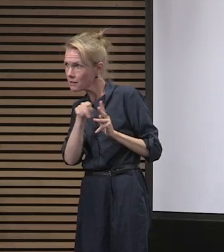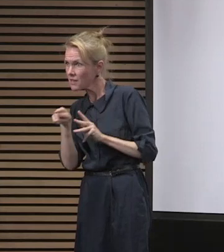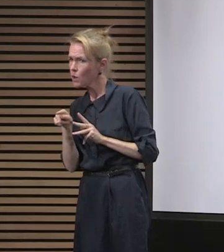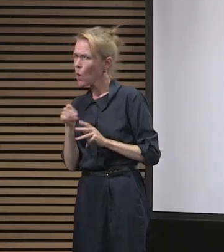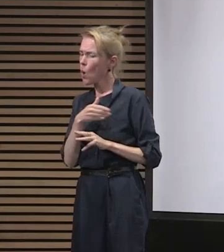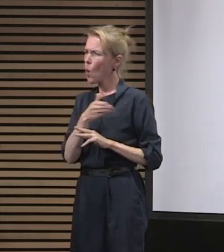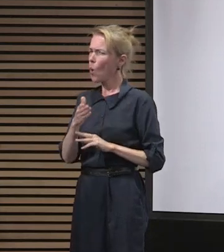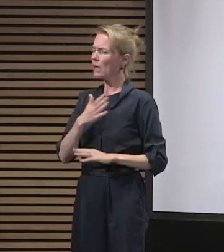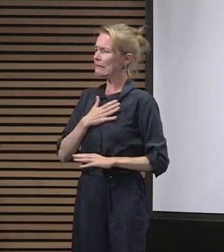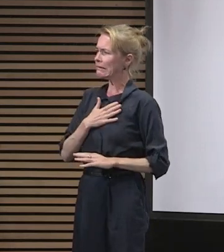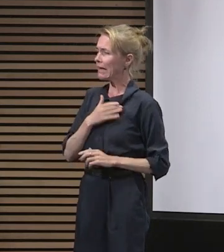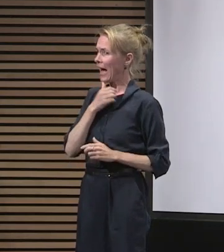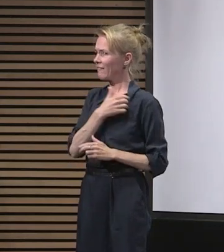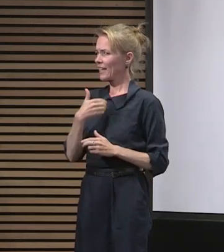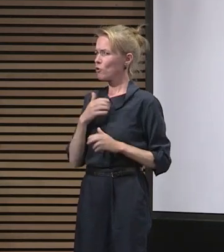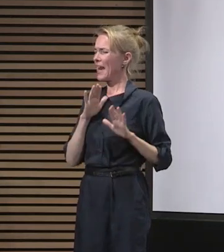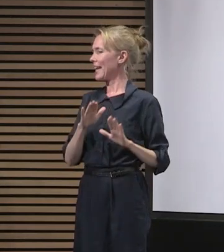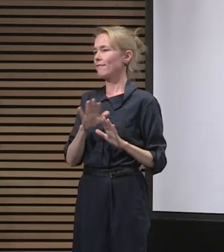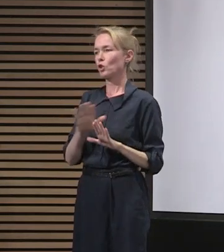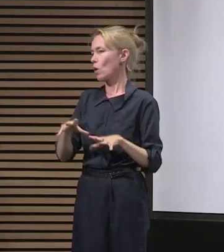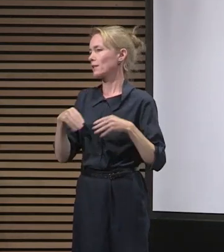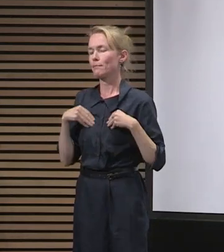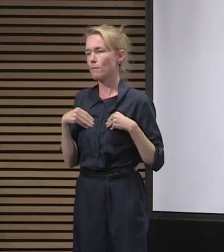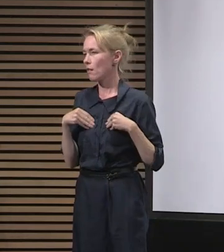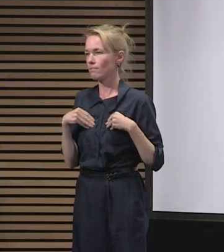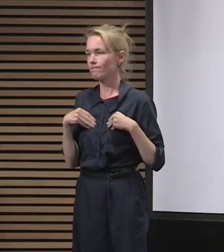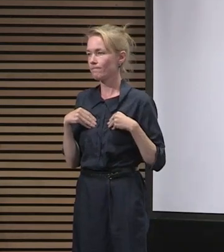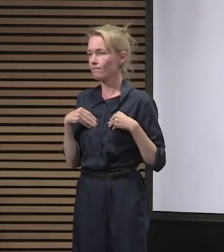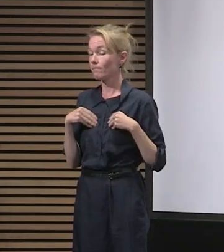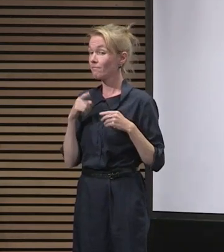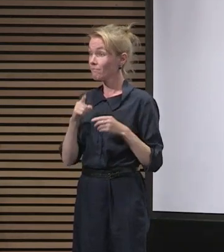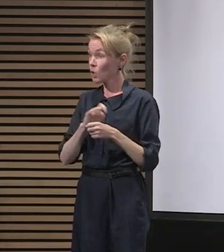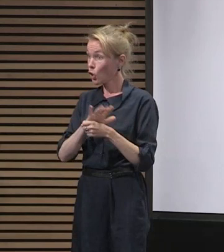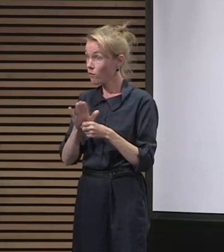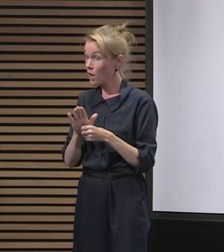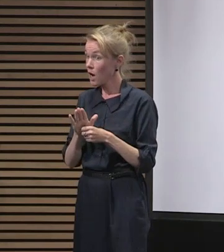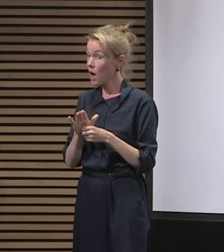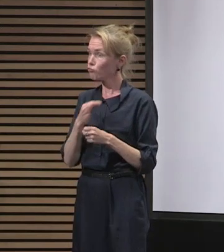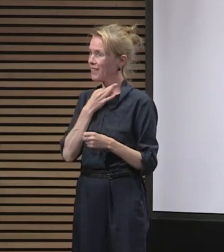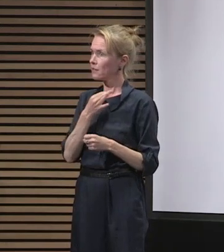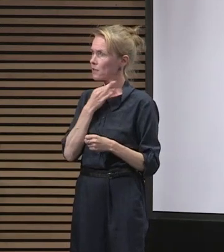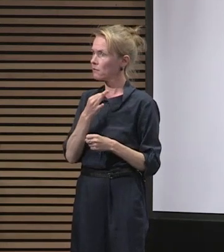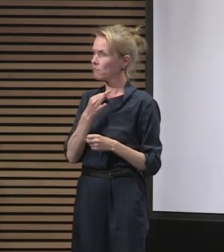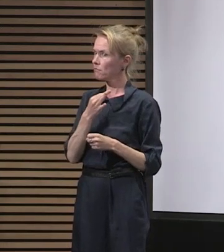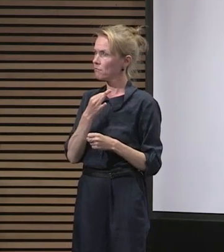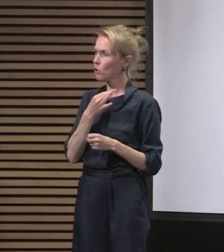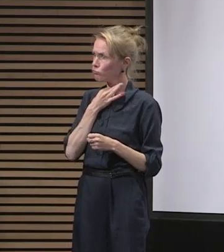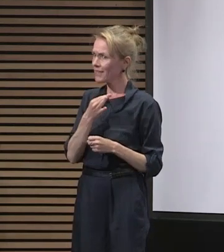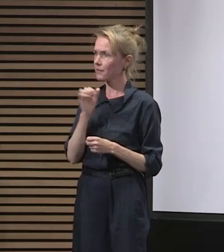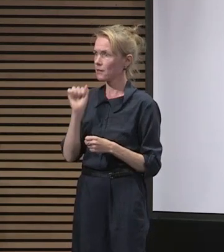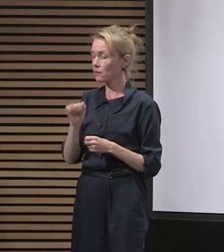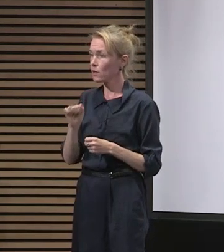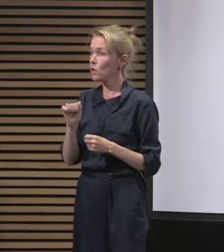was unacceptable. We need to take this virus seriously, and part of taking it seriously is now ensuring we get the